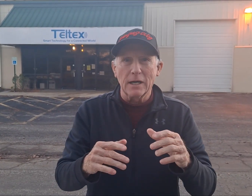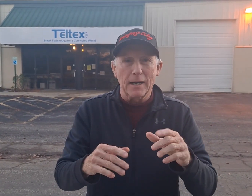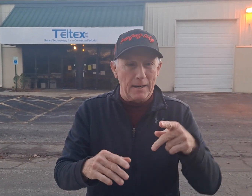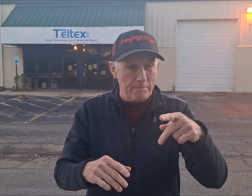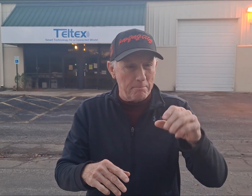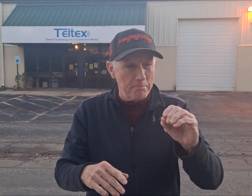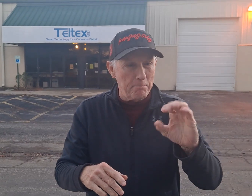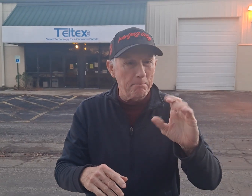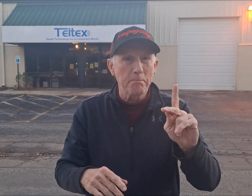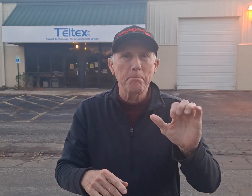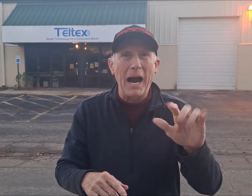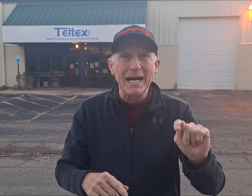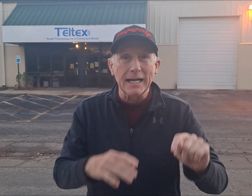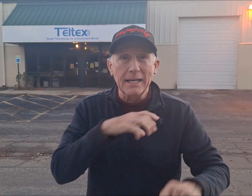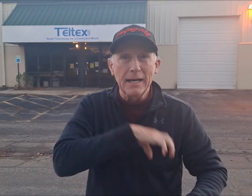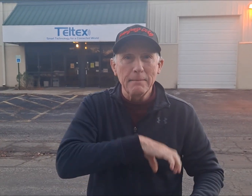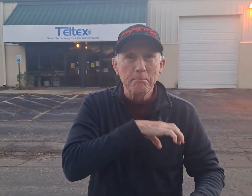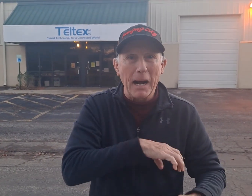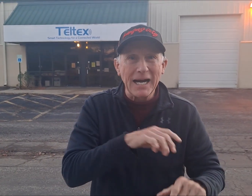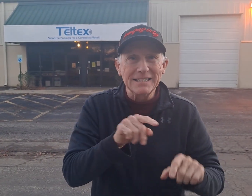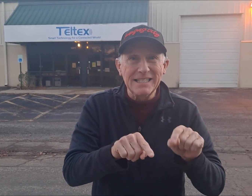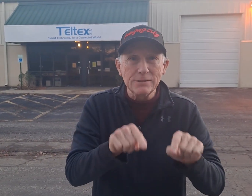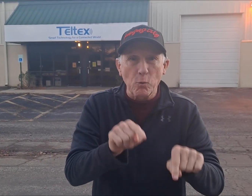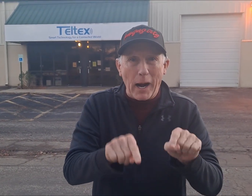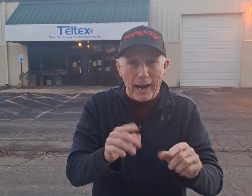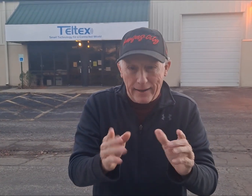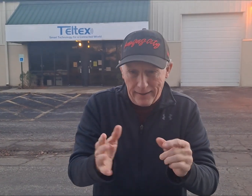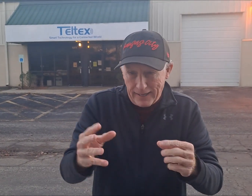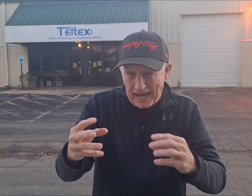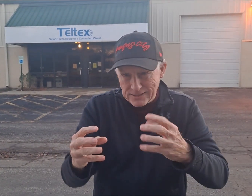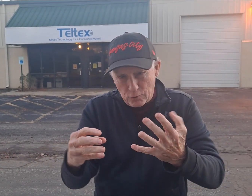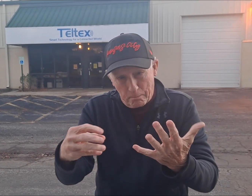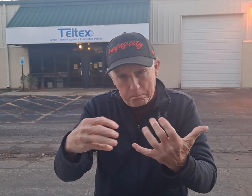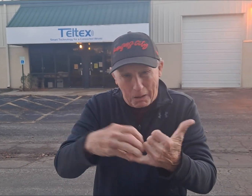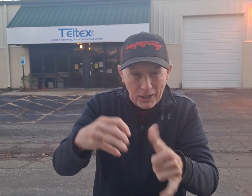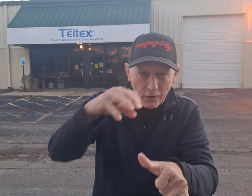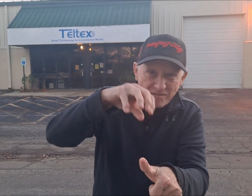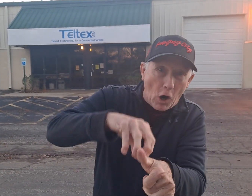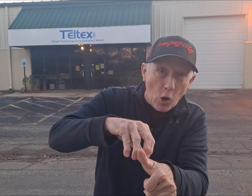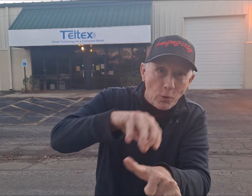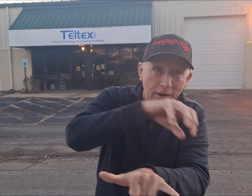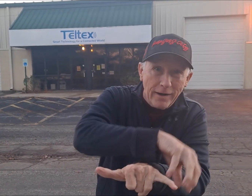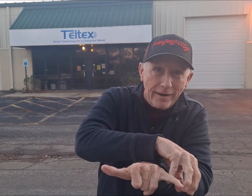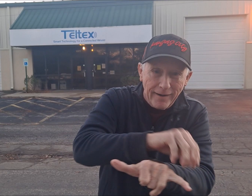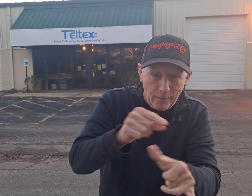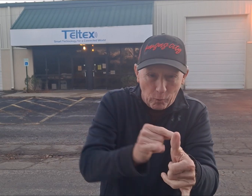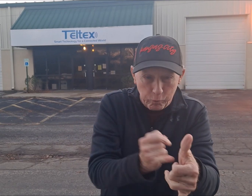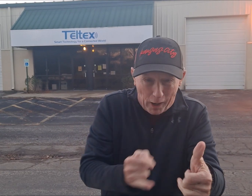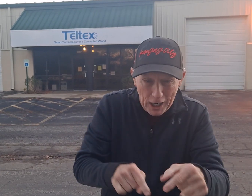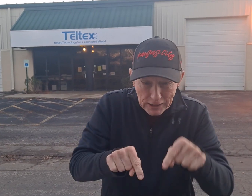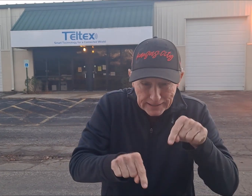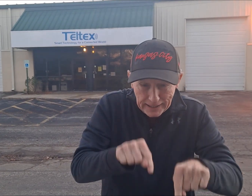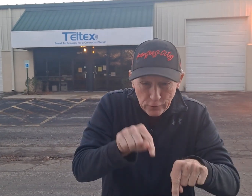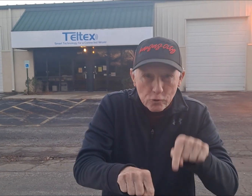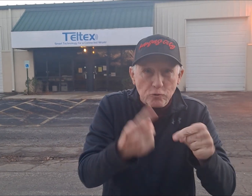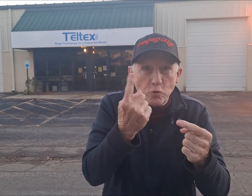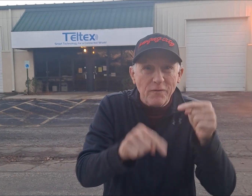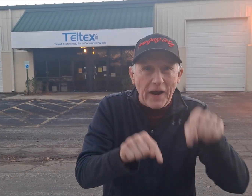the pocket TTY. I had to plug on the phone with wires and use 2